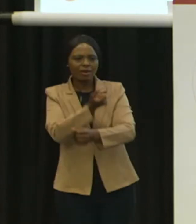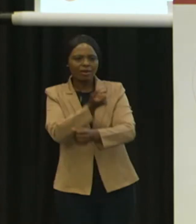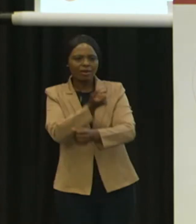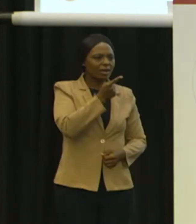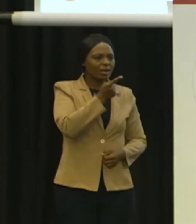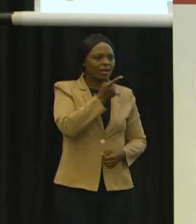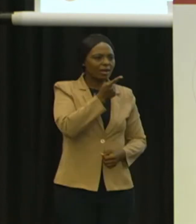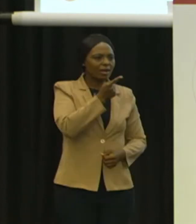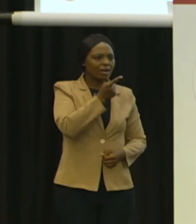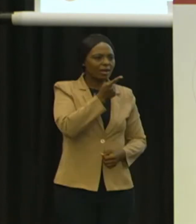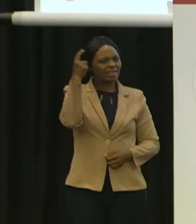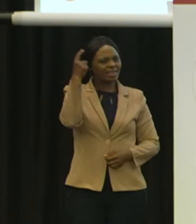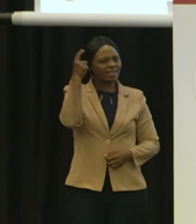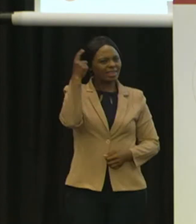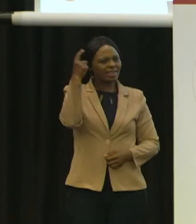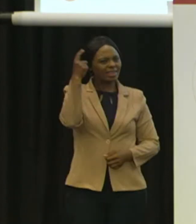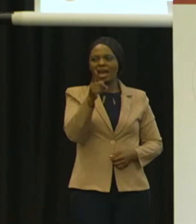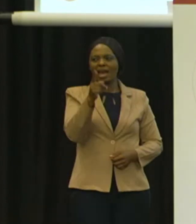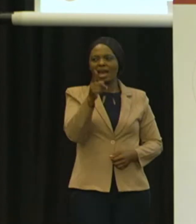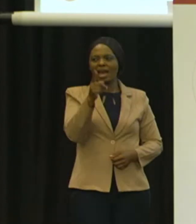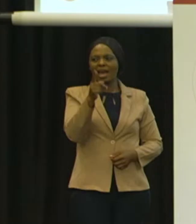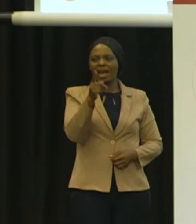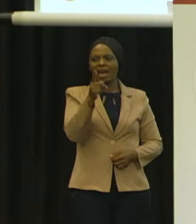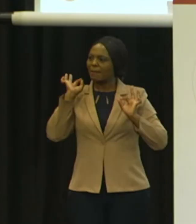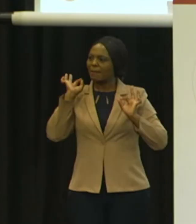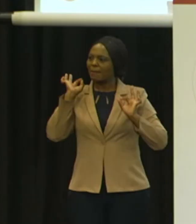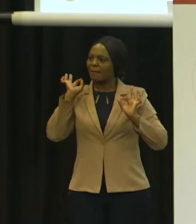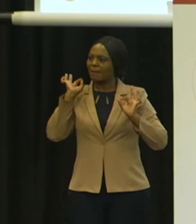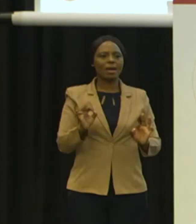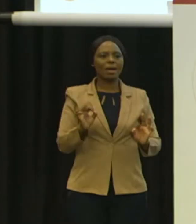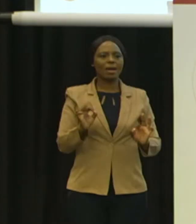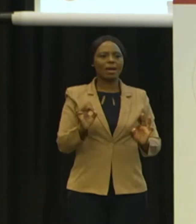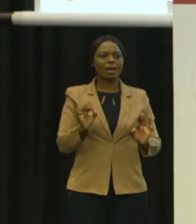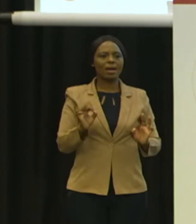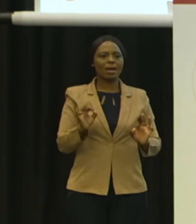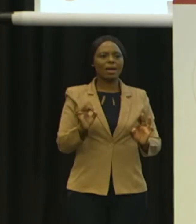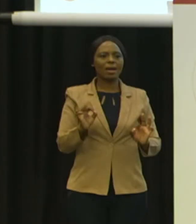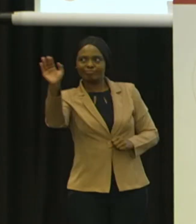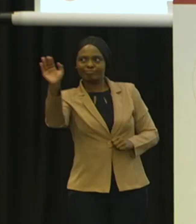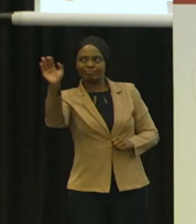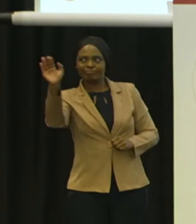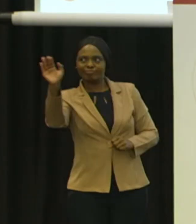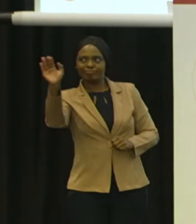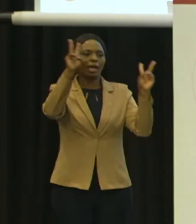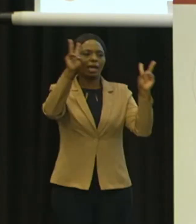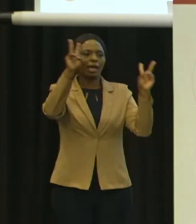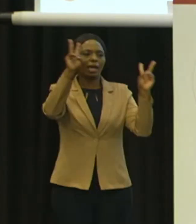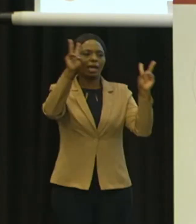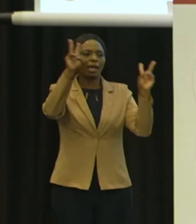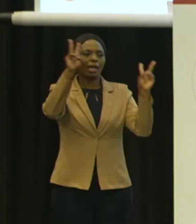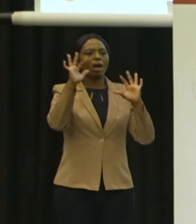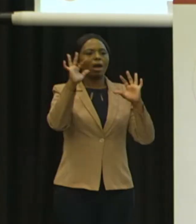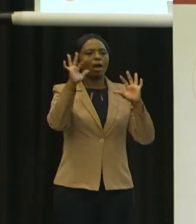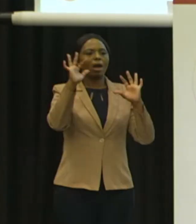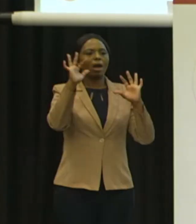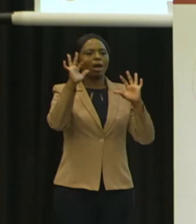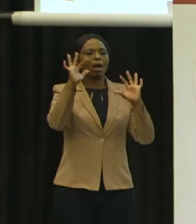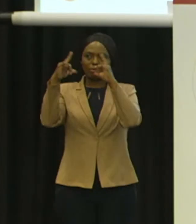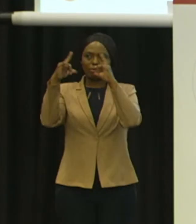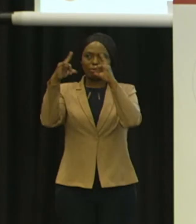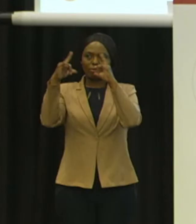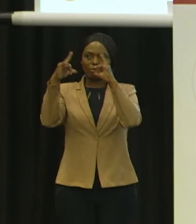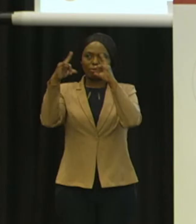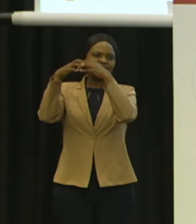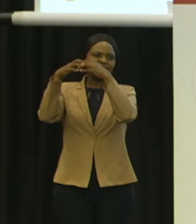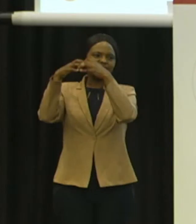gray. So it will be good to kind of follow up in terms of how the commission